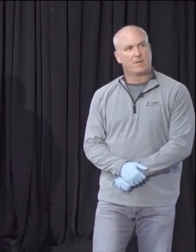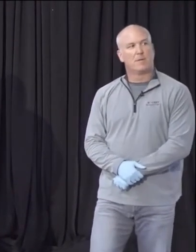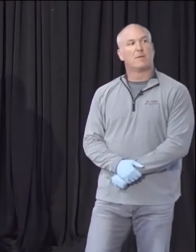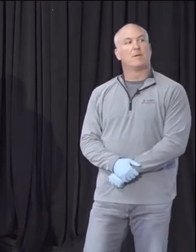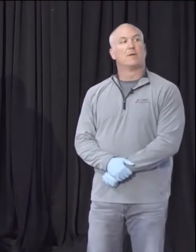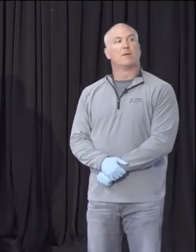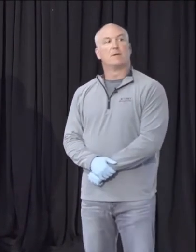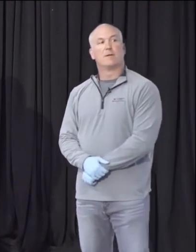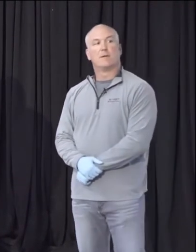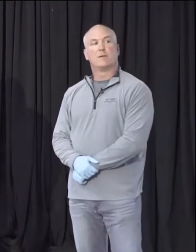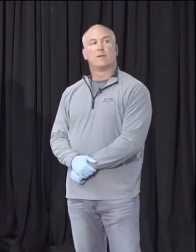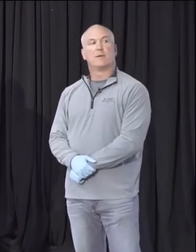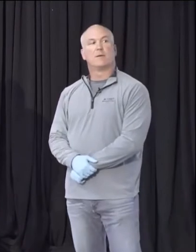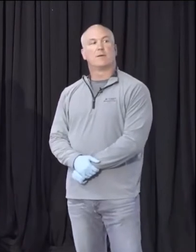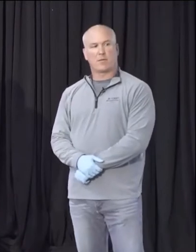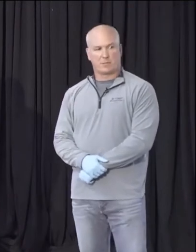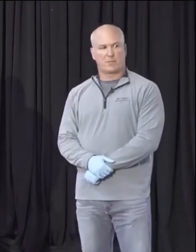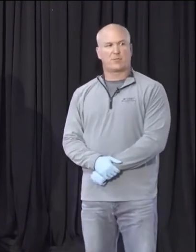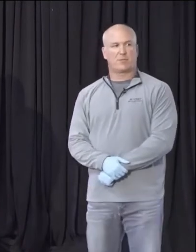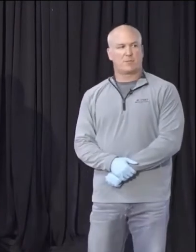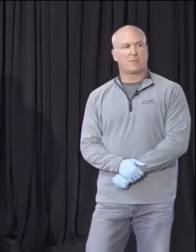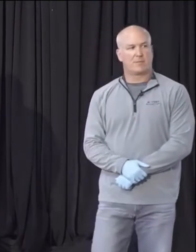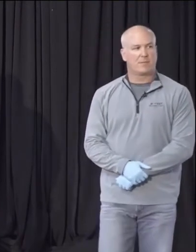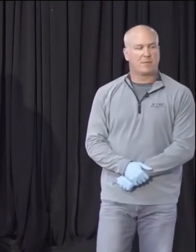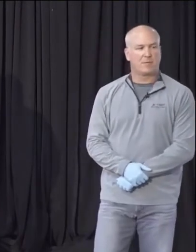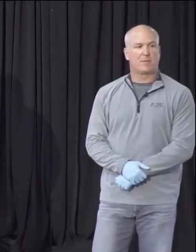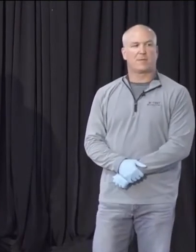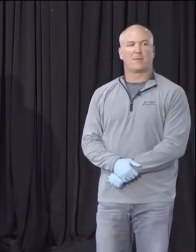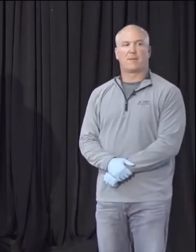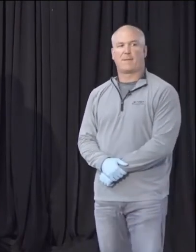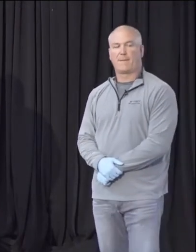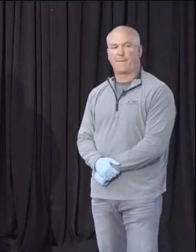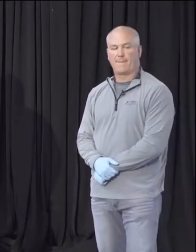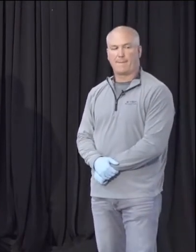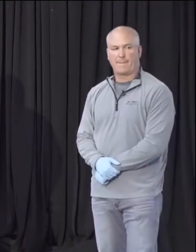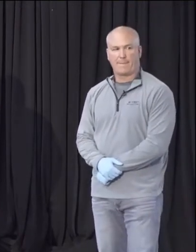okay. We can take 1 second to switch a mic line, and then you can do that.